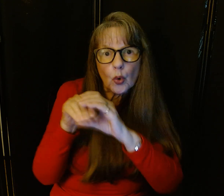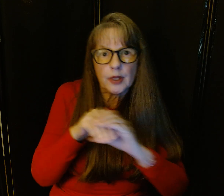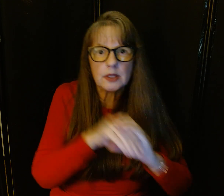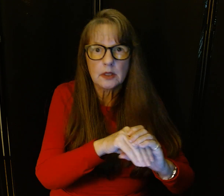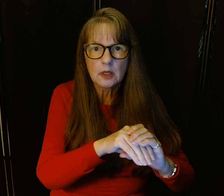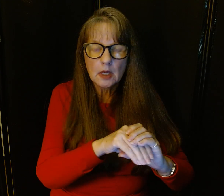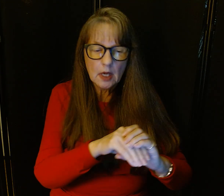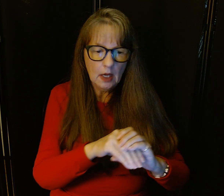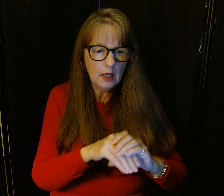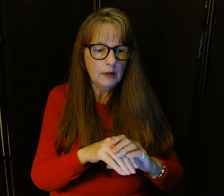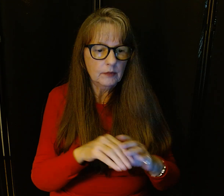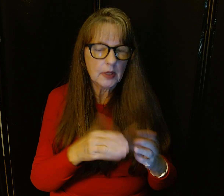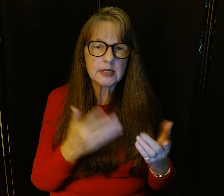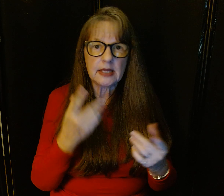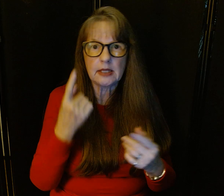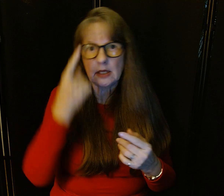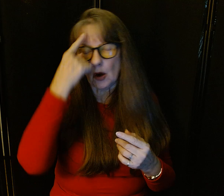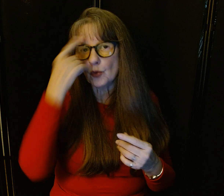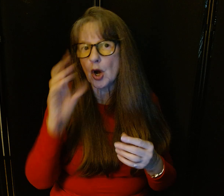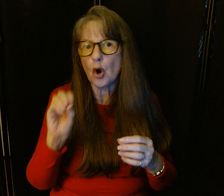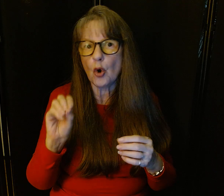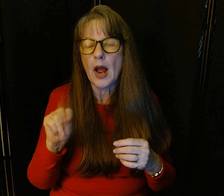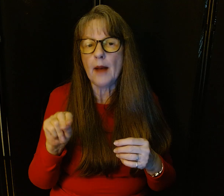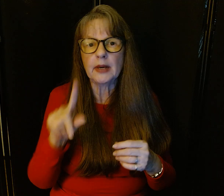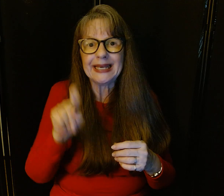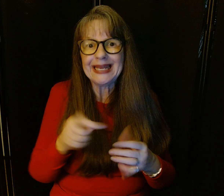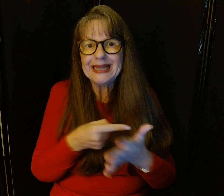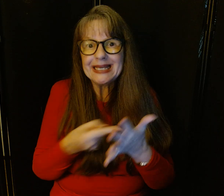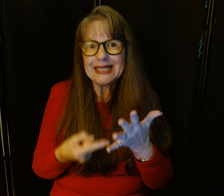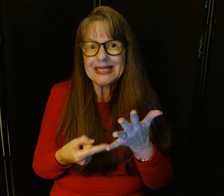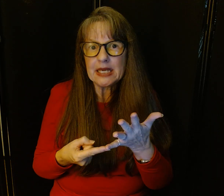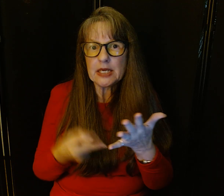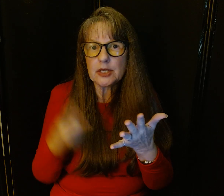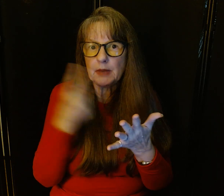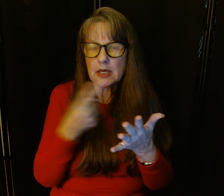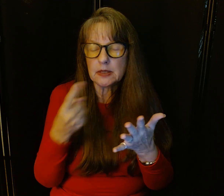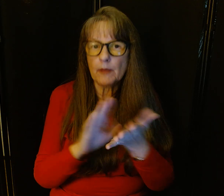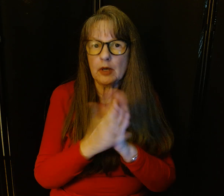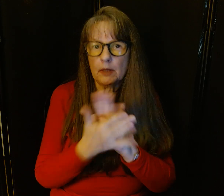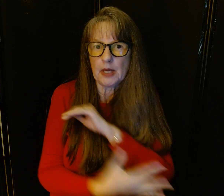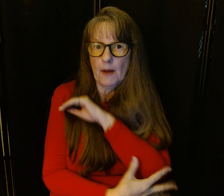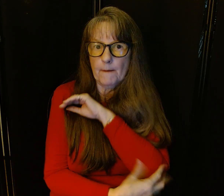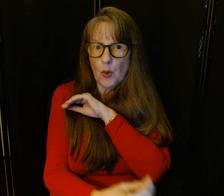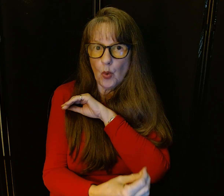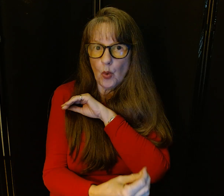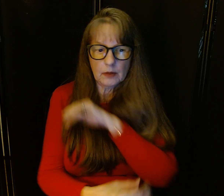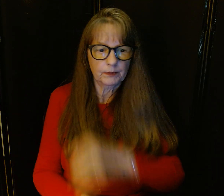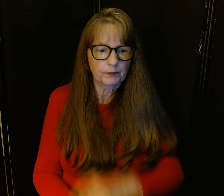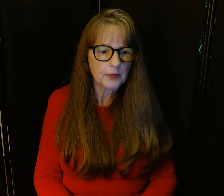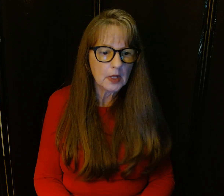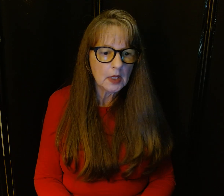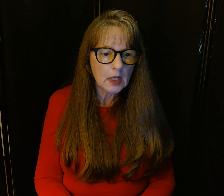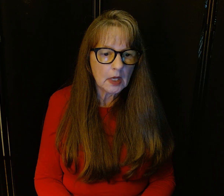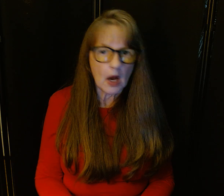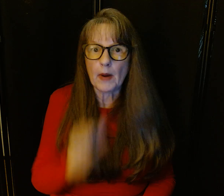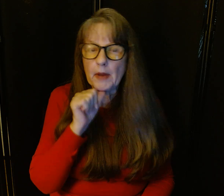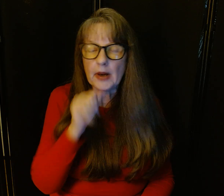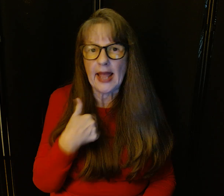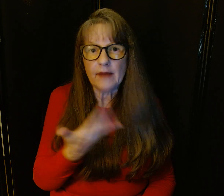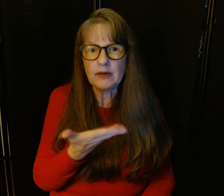it because they think, oh no, I'm going to need these things because I'm going to become poor, or I'm not going to have anything. I'll